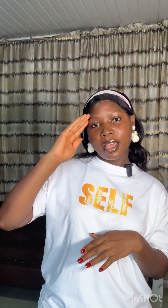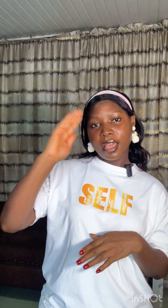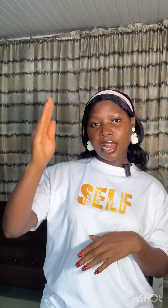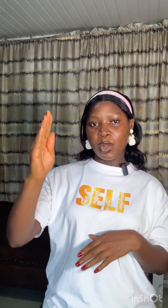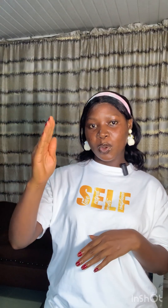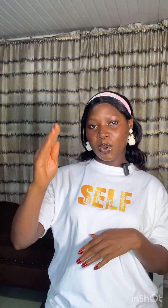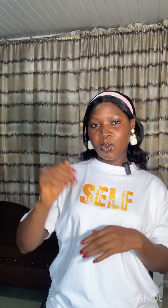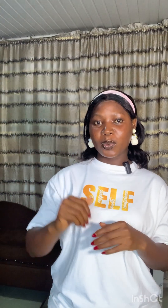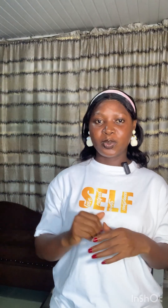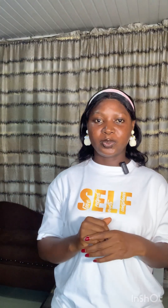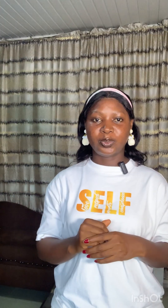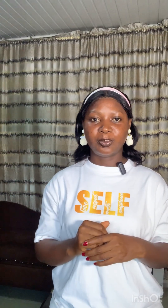Hello.